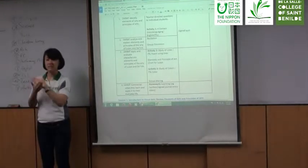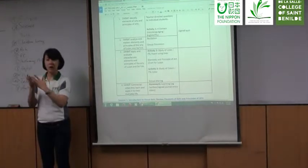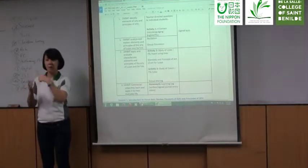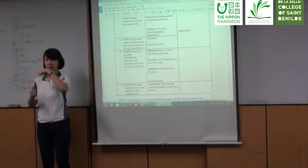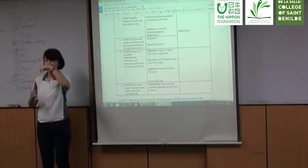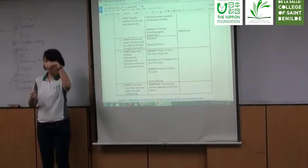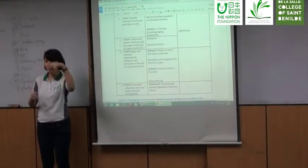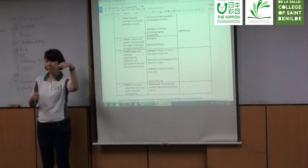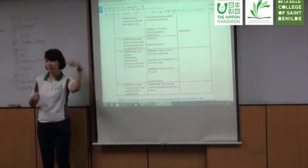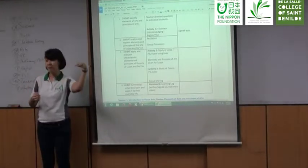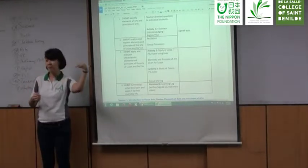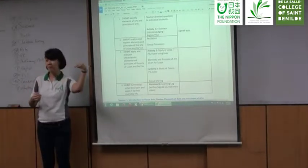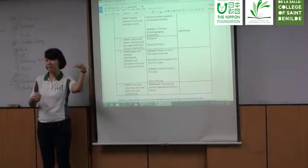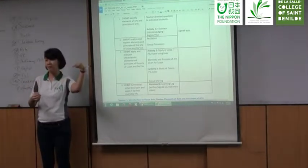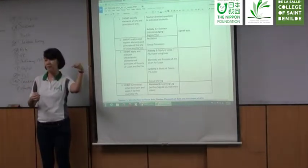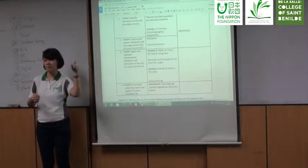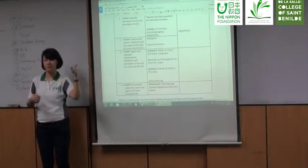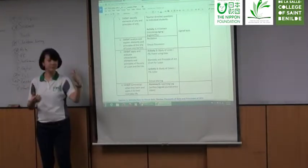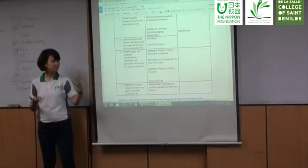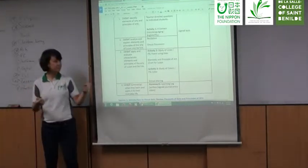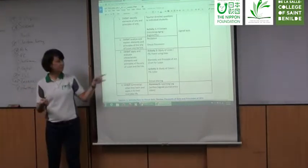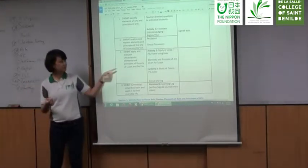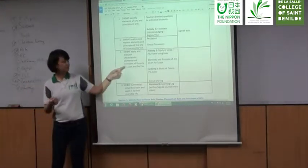clothing to costumes to